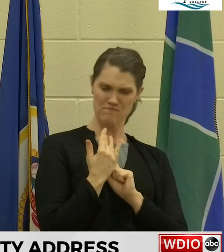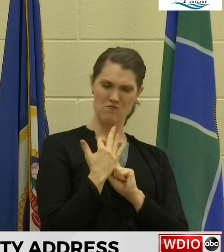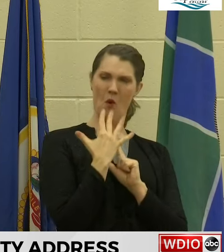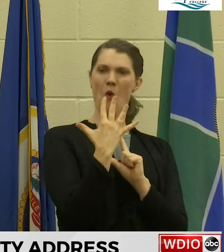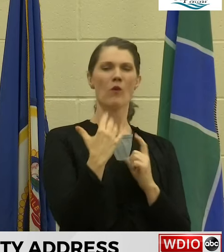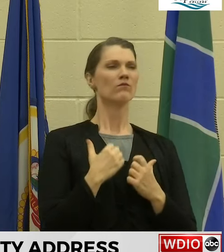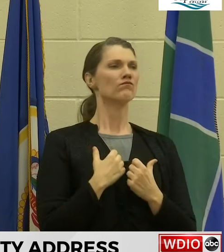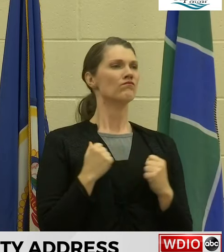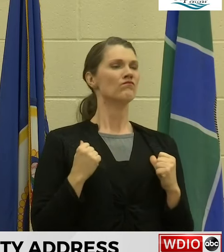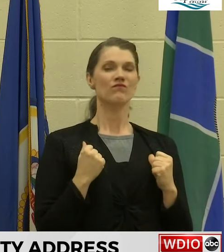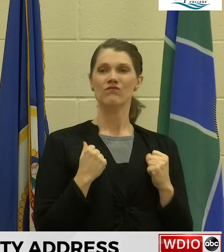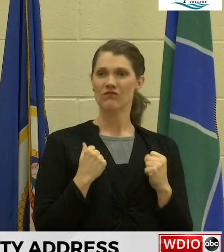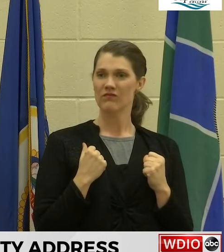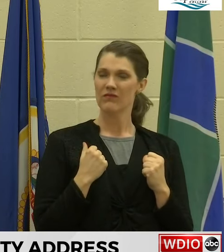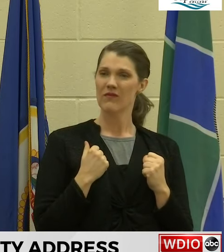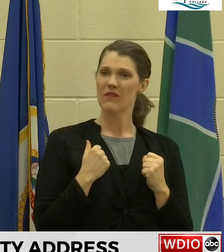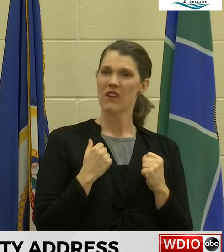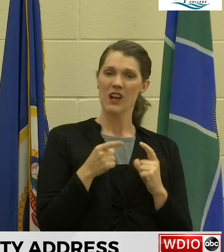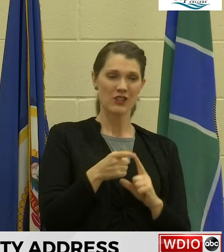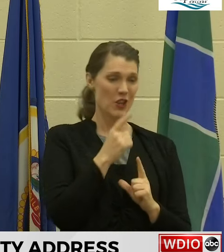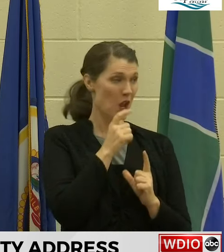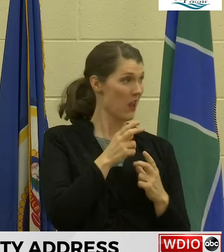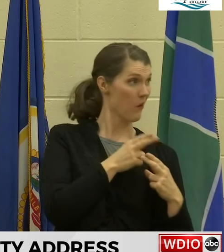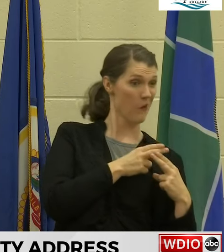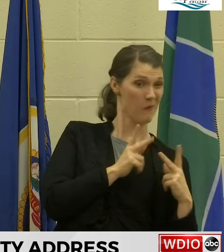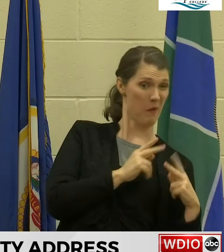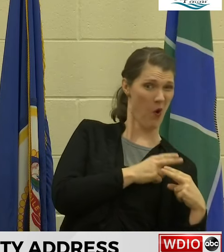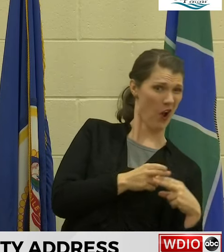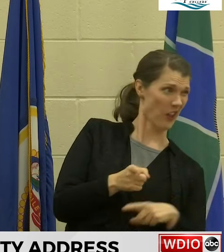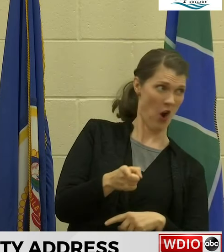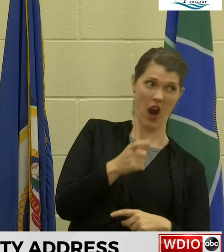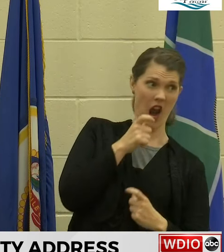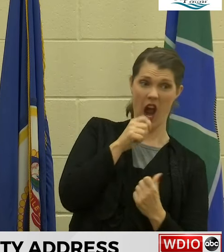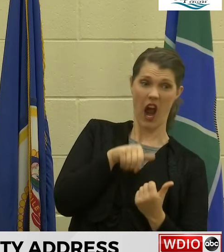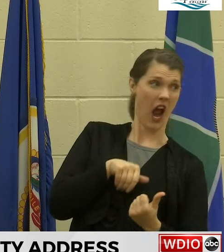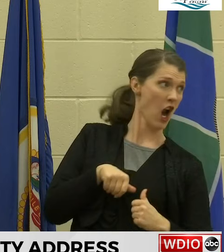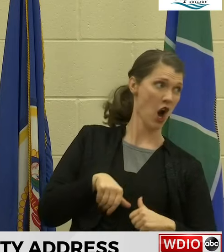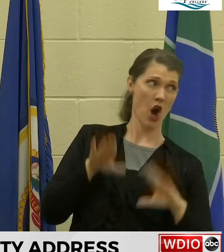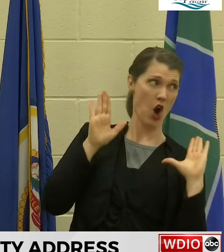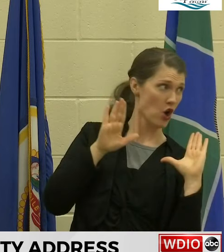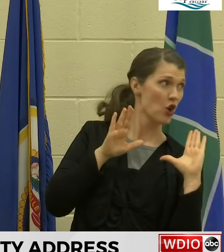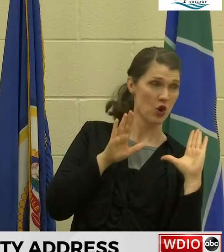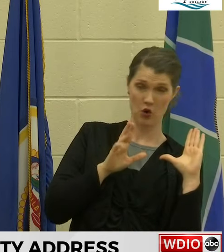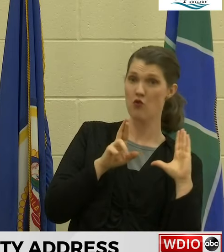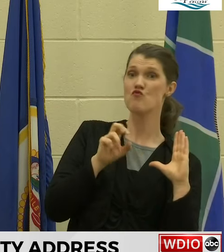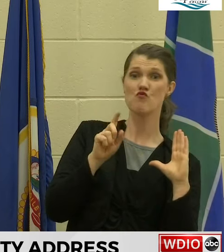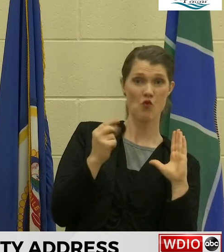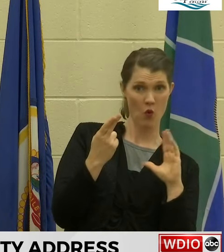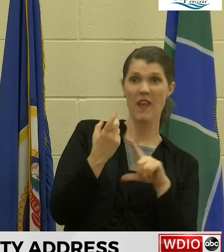by others as Uncouth Ruth from Duluth.